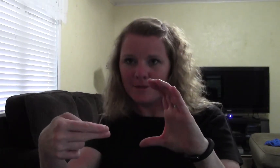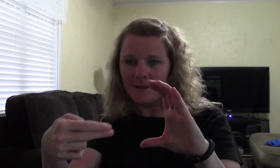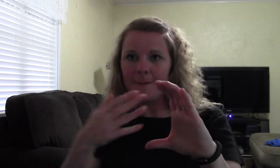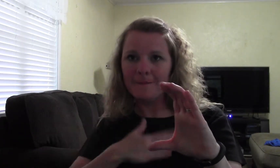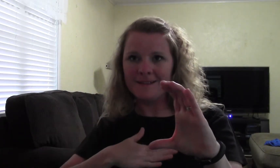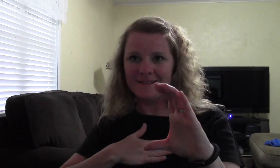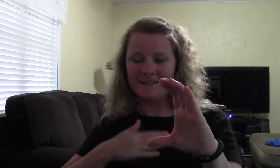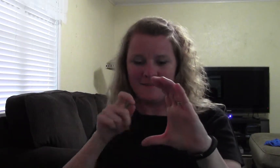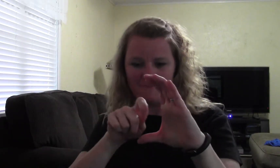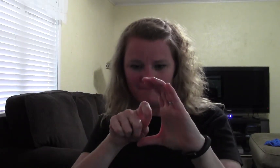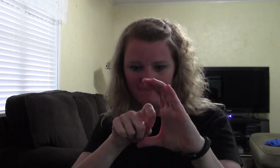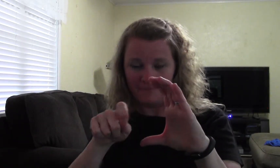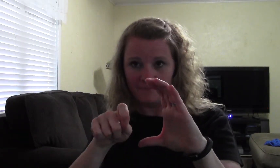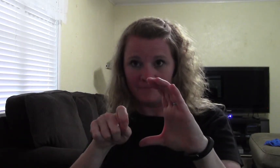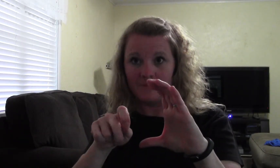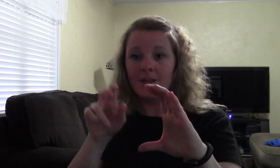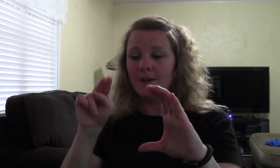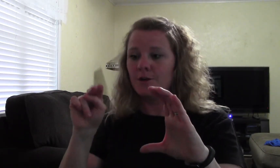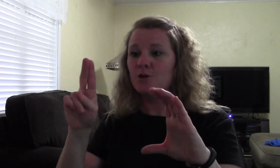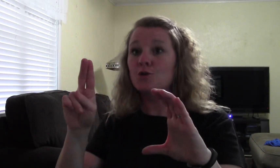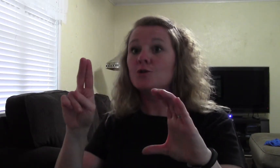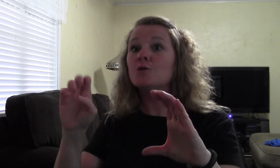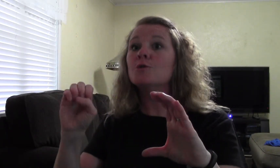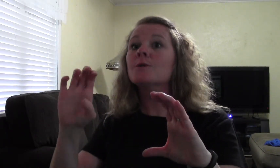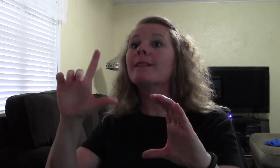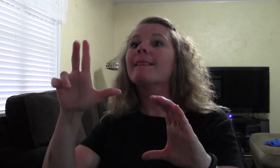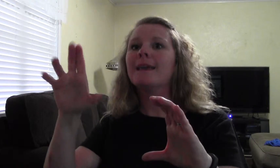the center of the cell body is where the nucleus should be.